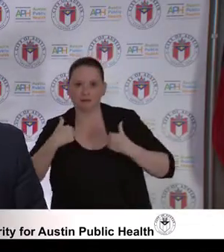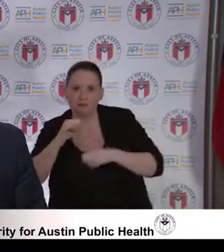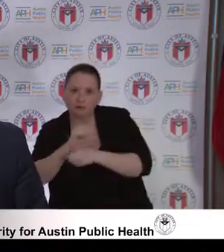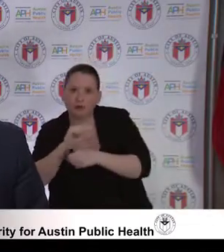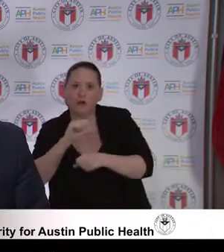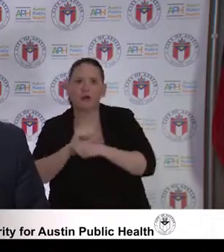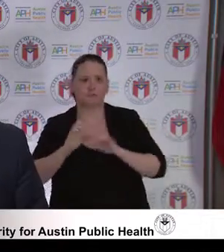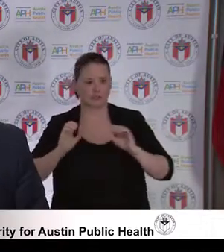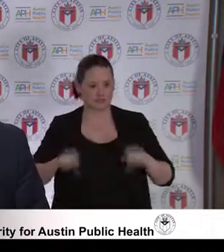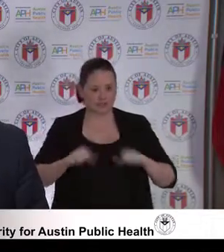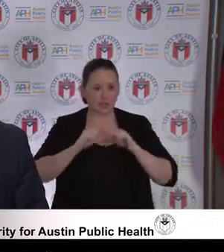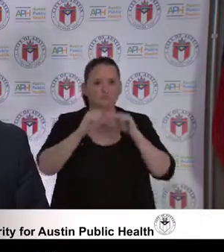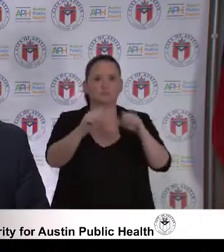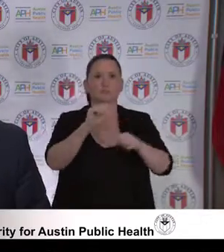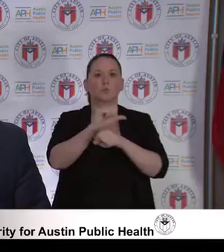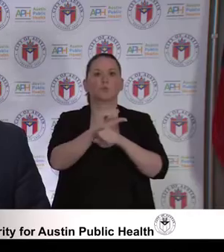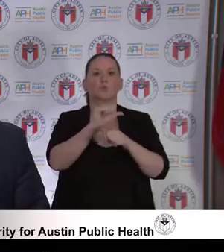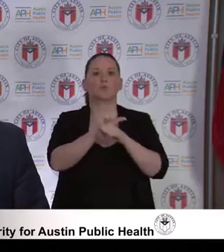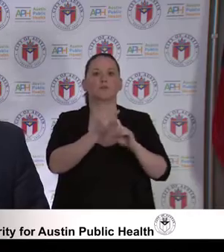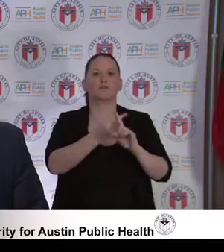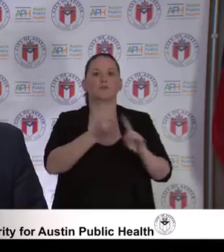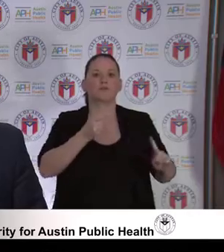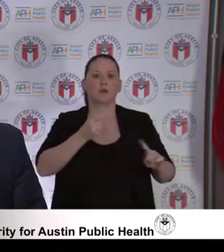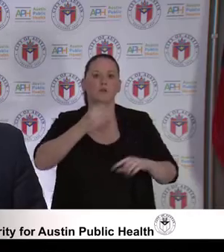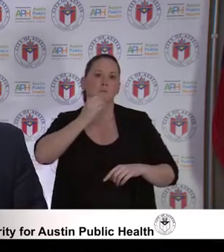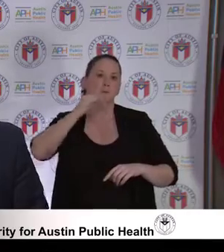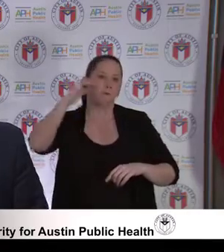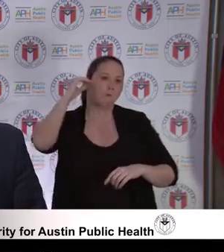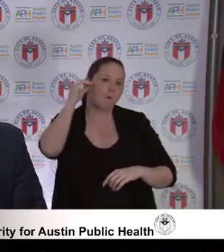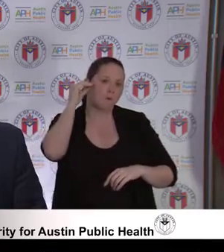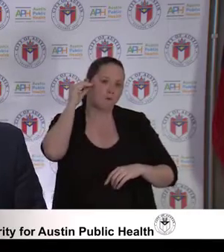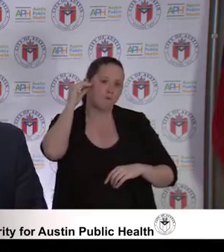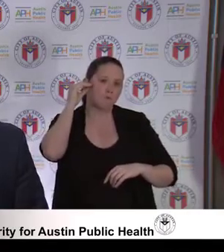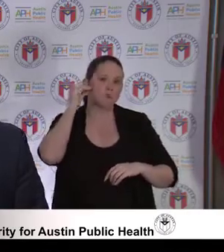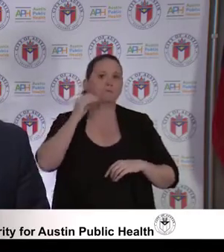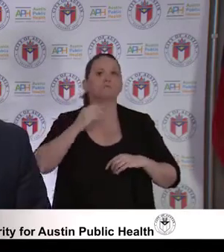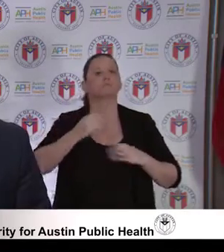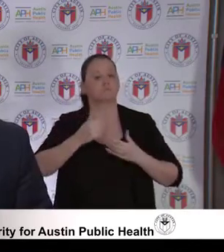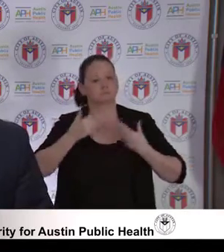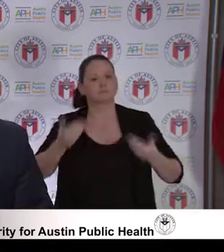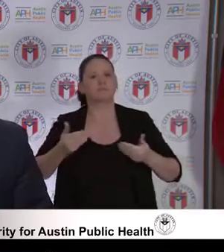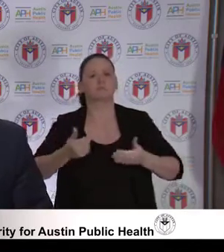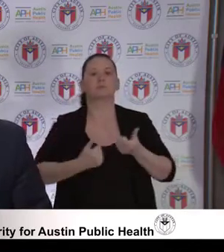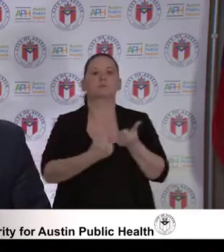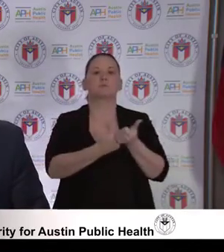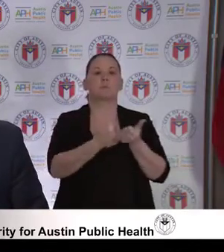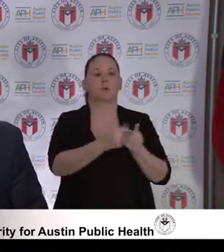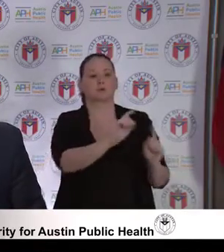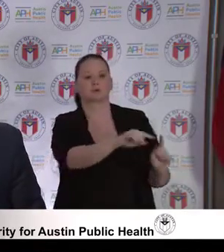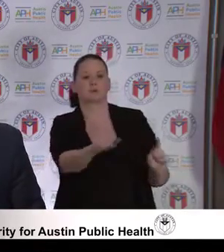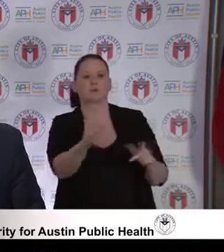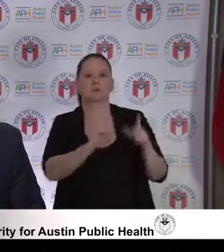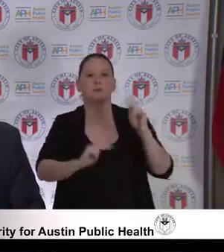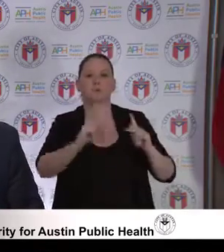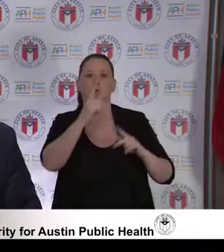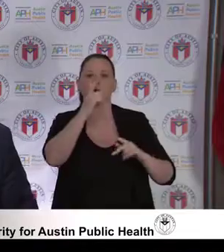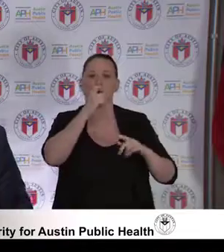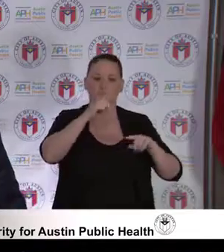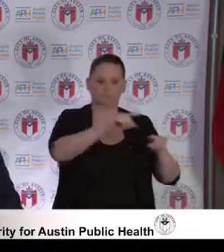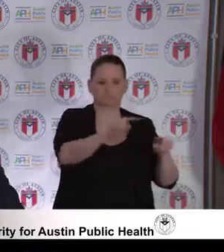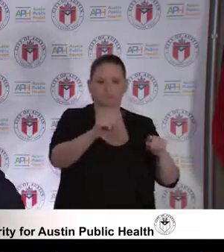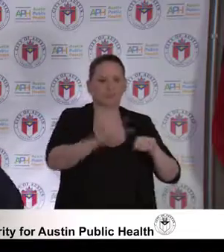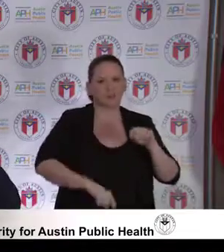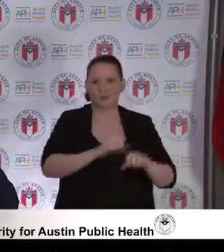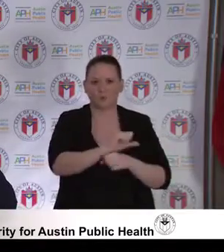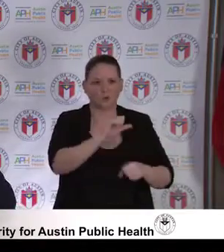who can still work via teleconference, help support those who are not able to work at this